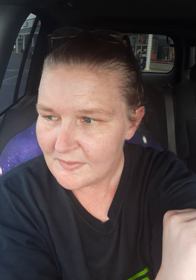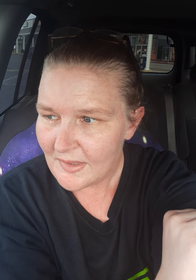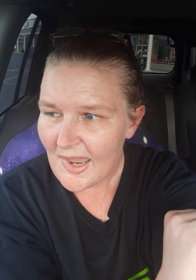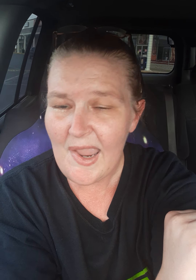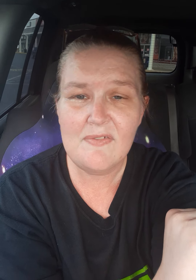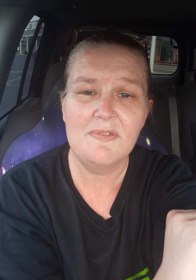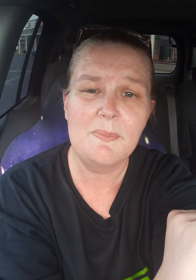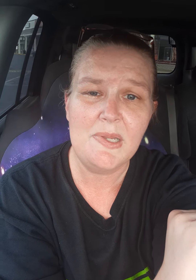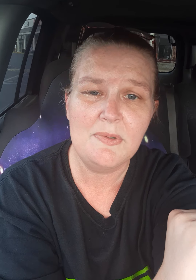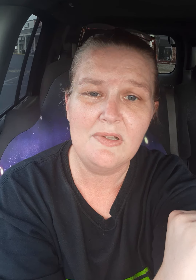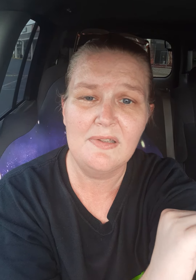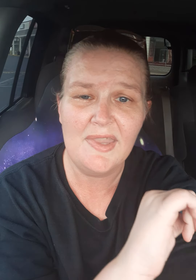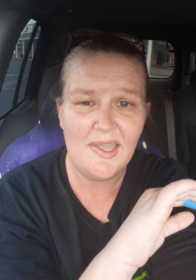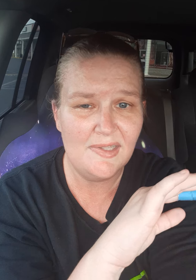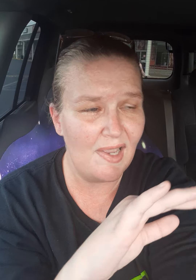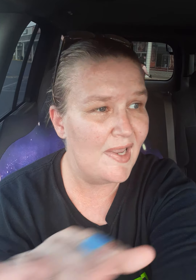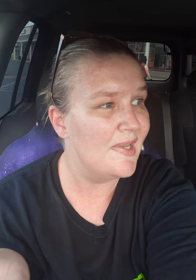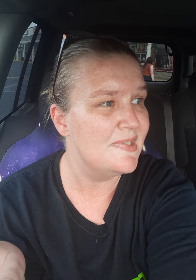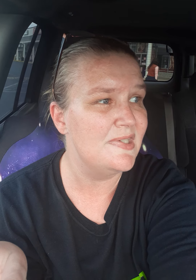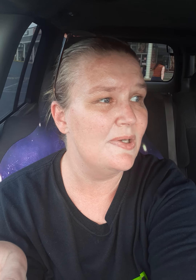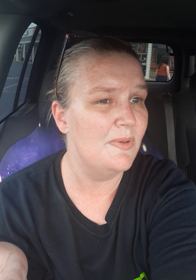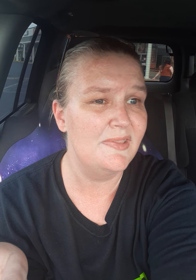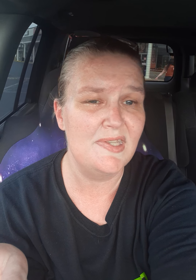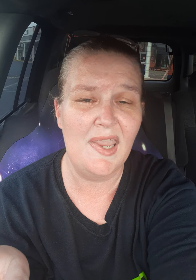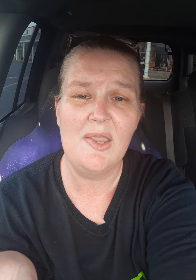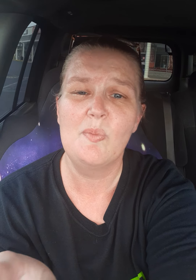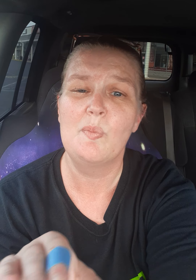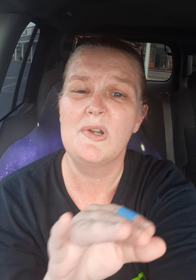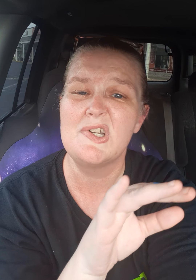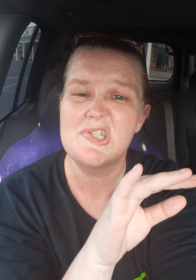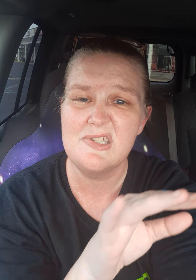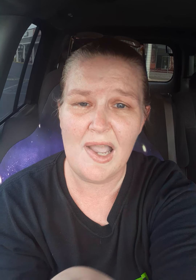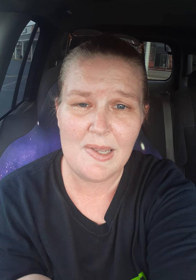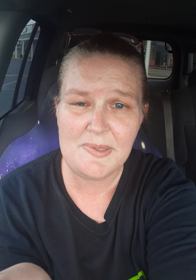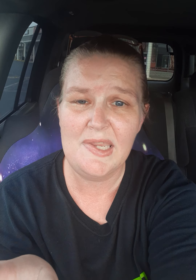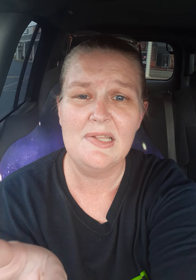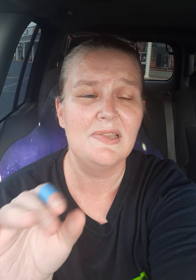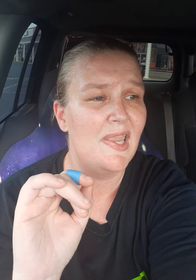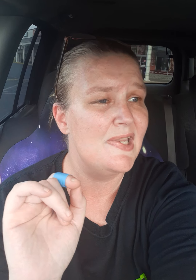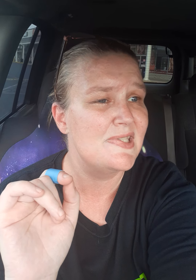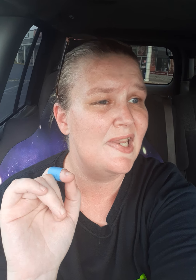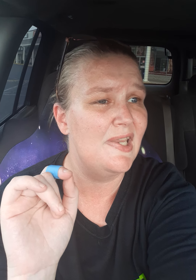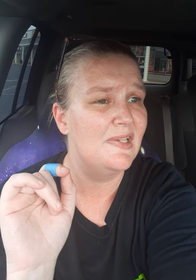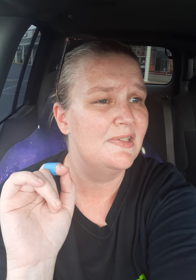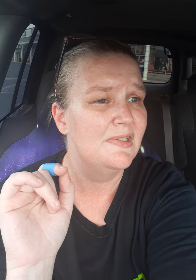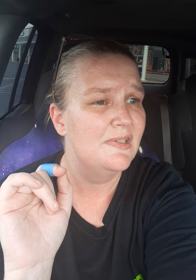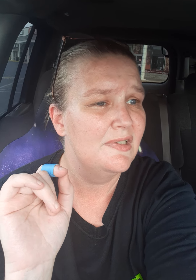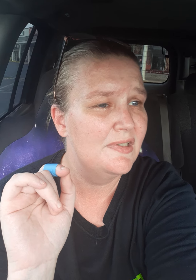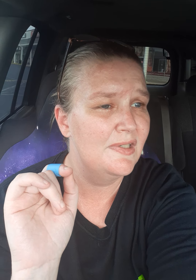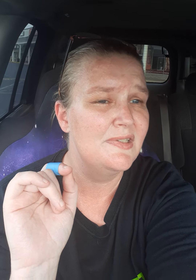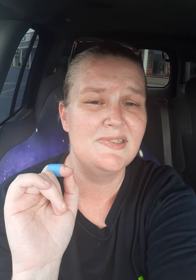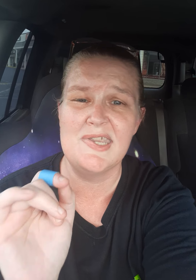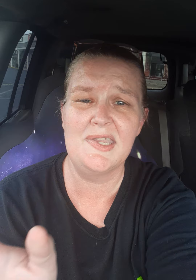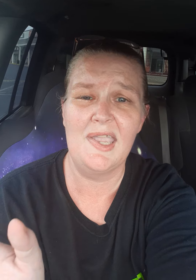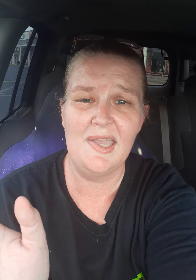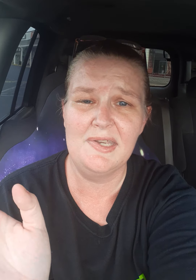Half of the people that I had to deal with today were snobby, lazy, dickheaded